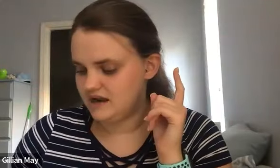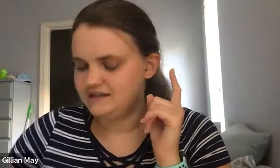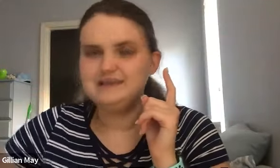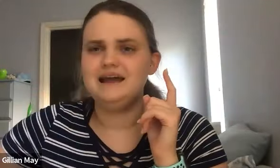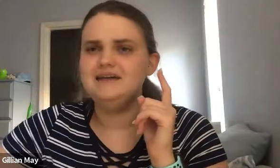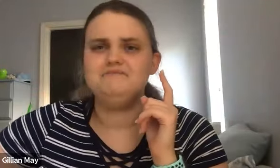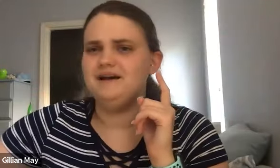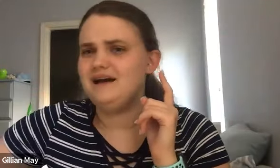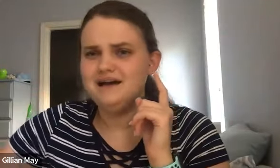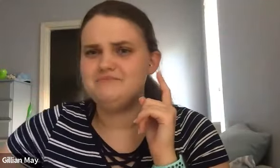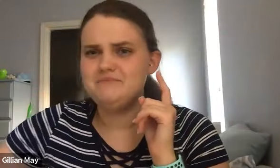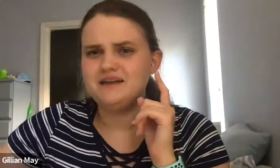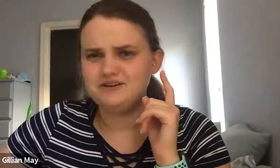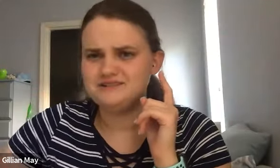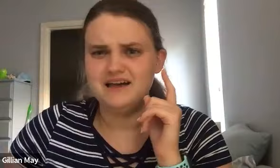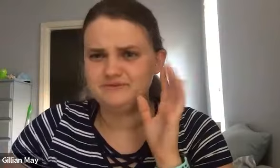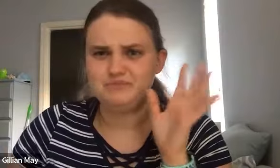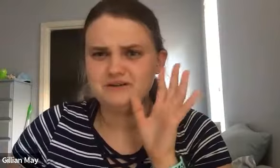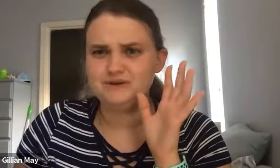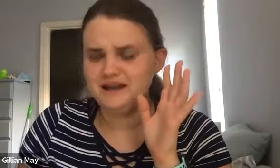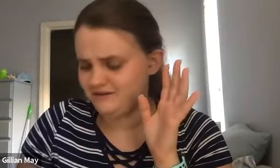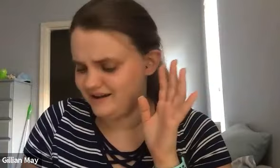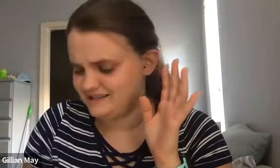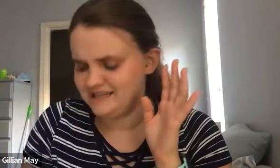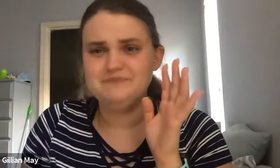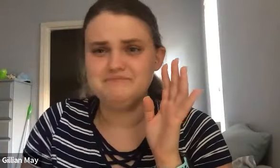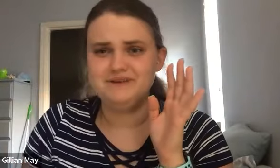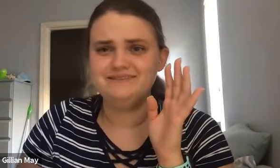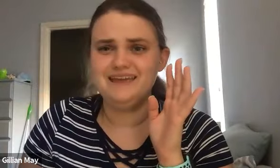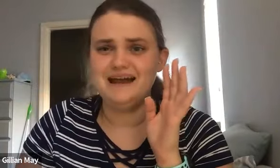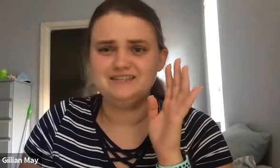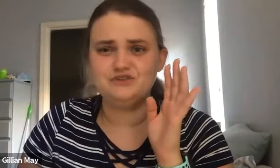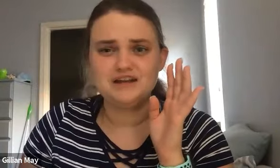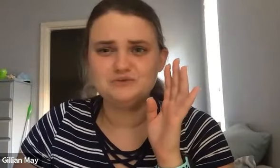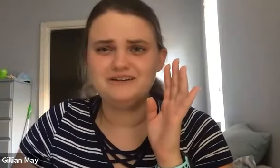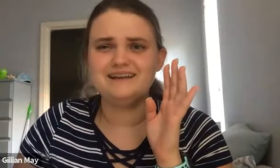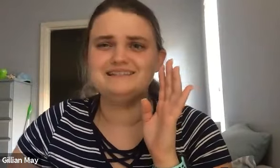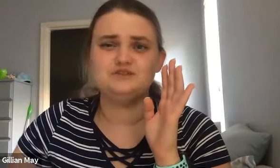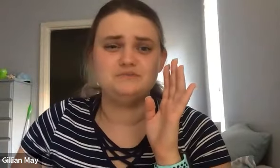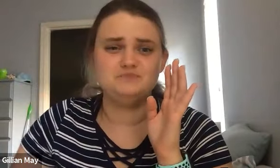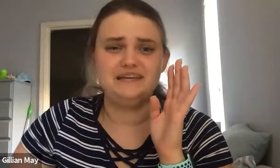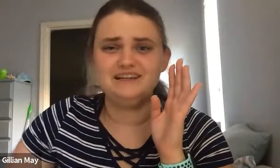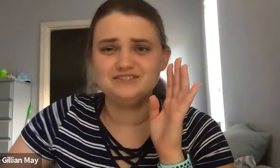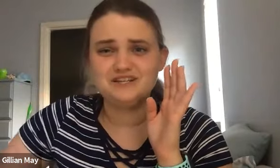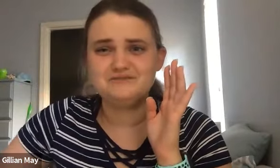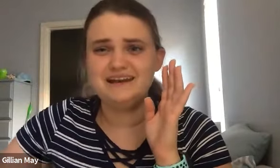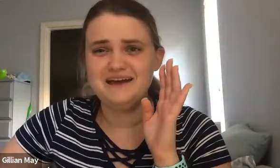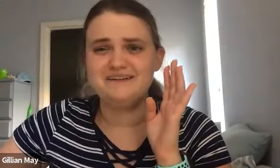sorry, again, my backyard's alive with bugs right now, guys, and I keep getting bit, and I scratched one on accident, so I'm just scratching right now, and it's